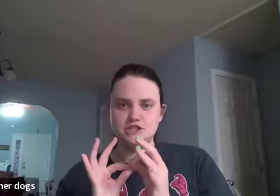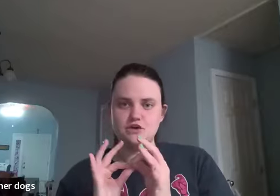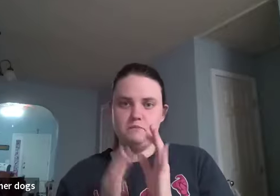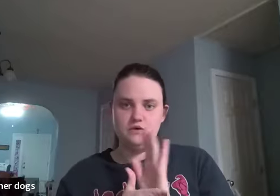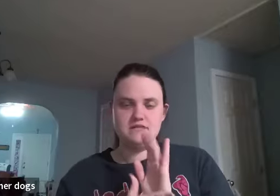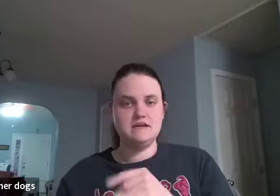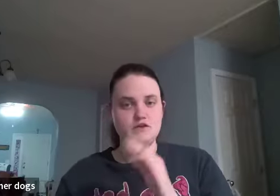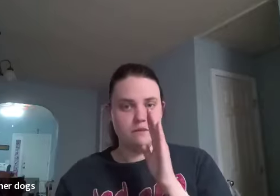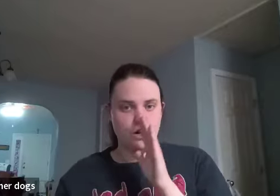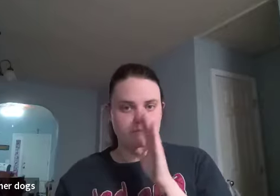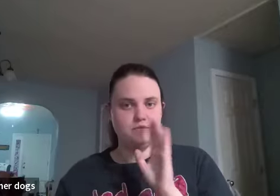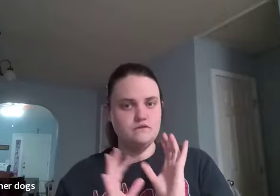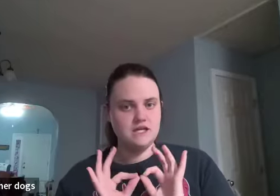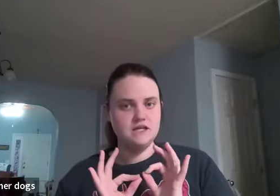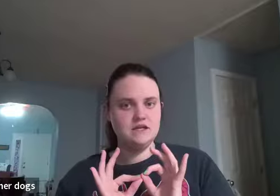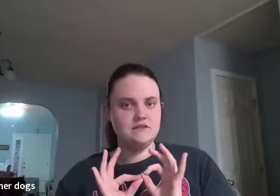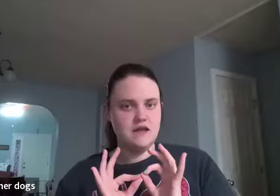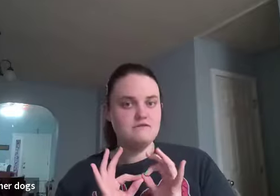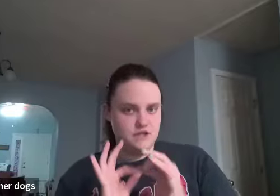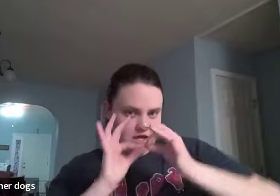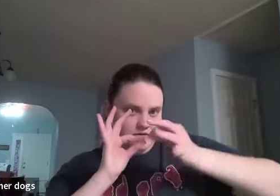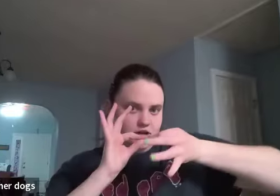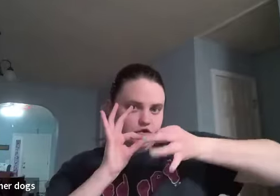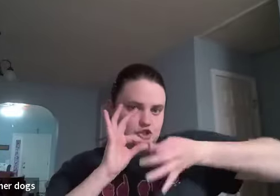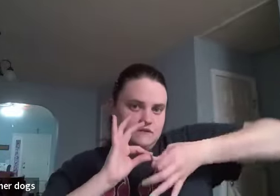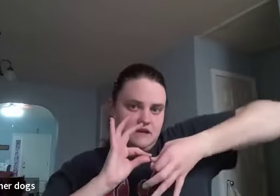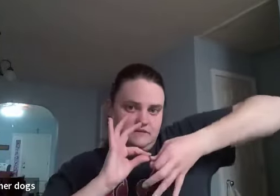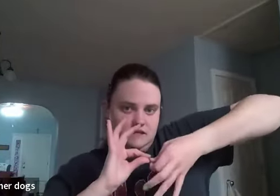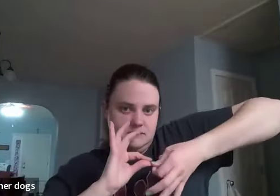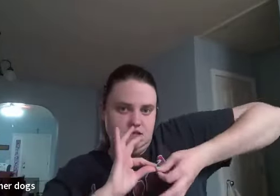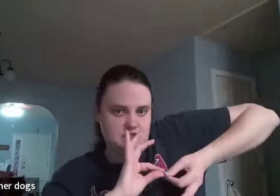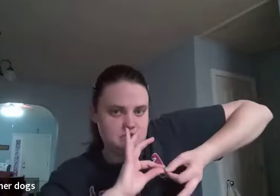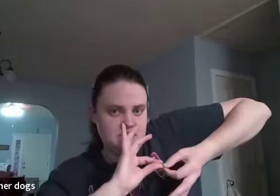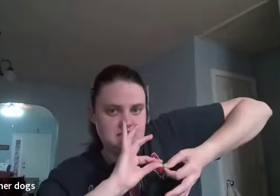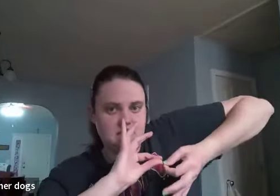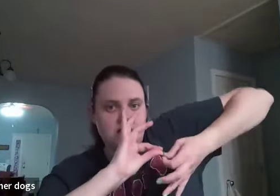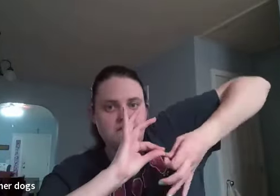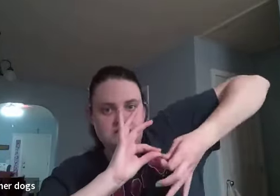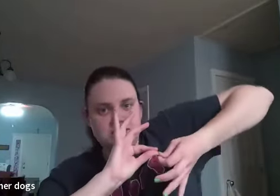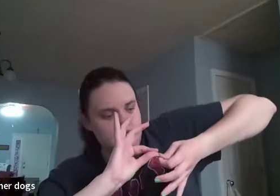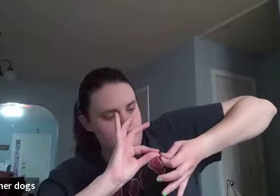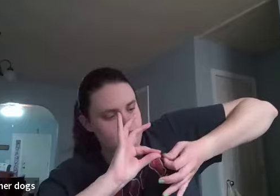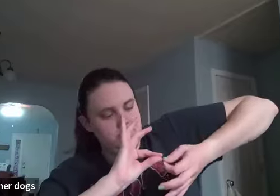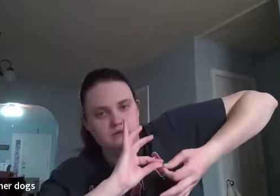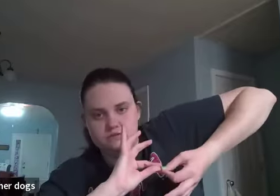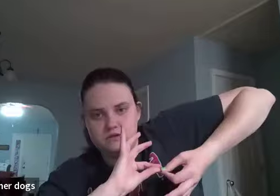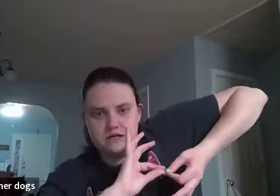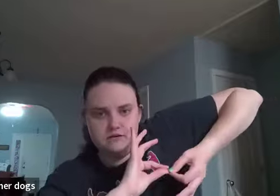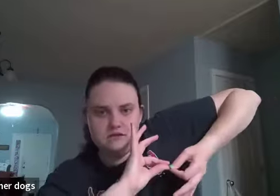interpretations on movies. Like for the Barbie movie, they have it'll show the sign of this. It shows this sign. This is the sign. Well, it looks weird when I do it